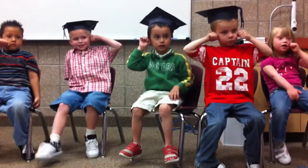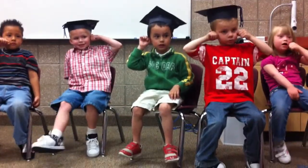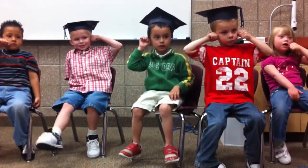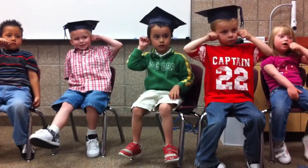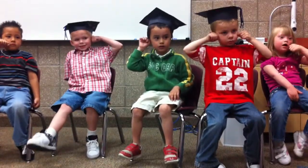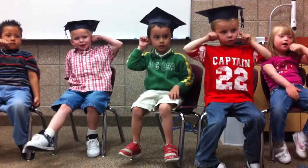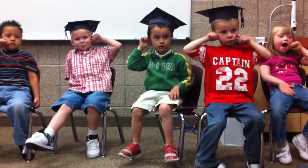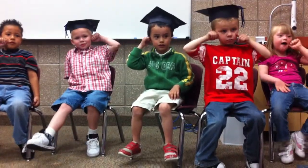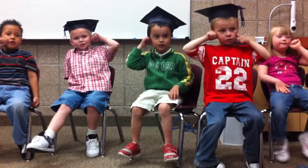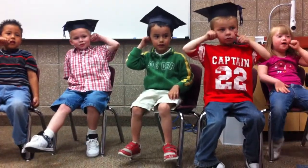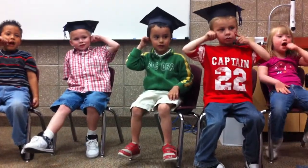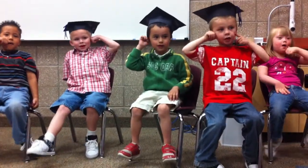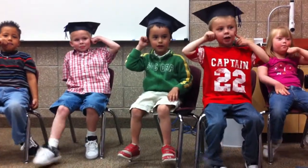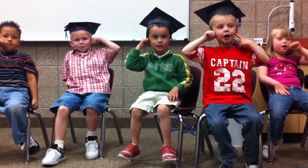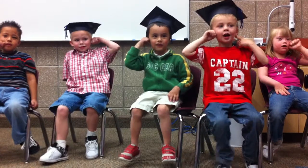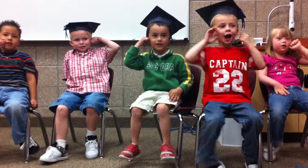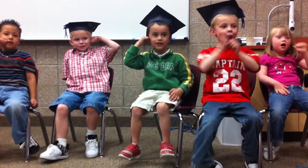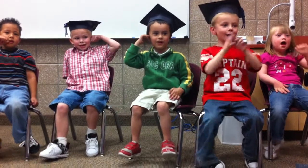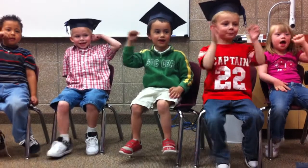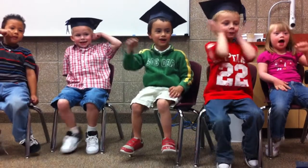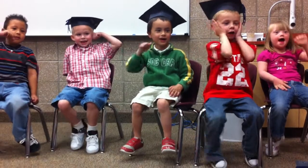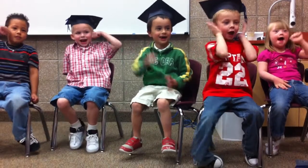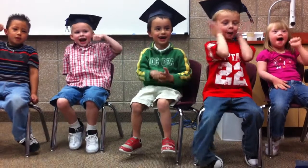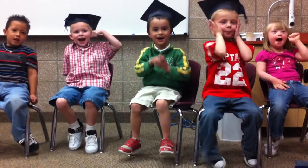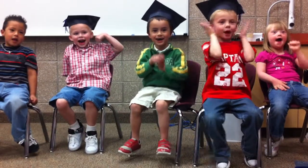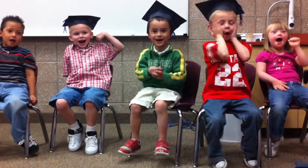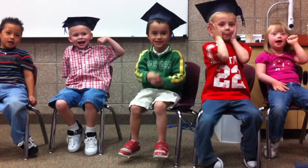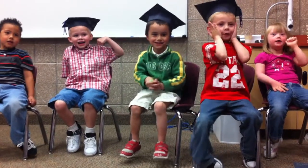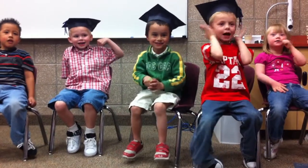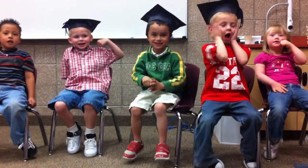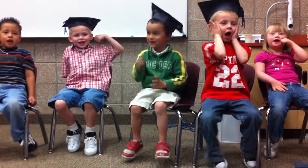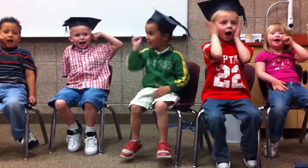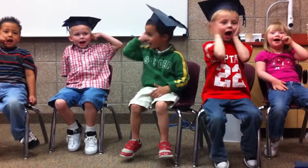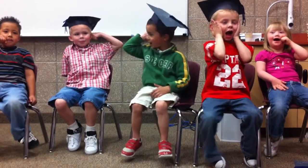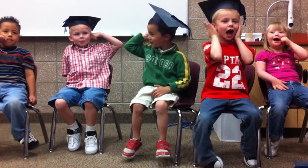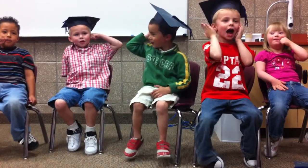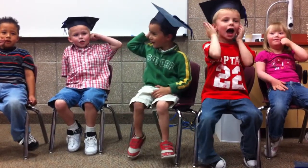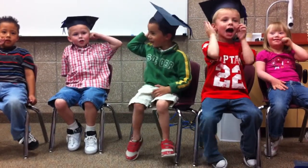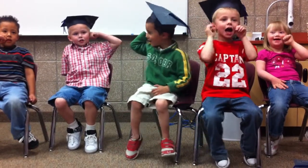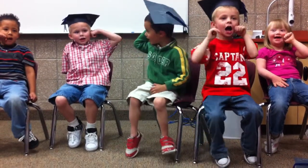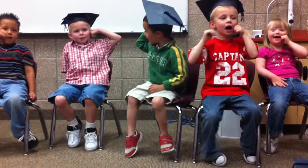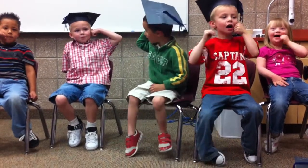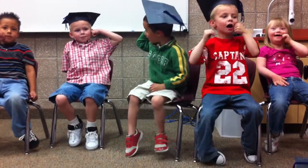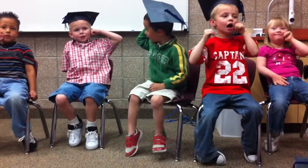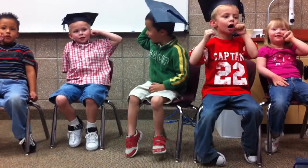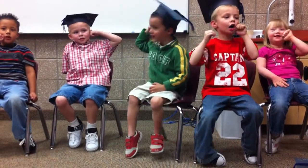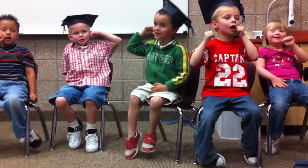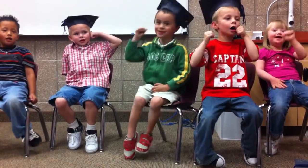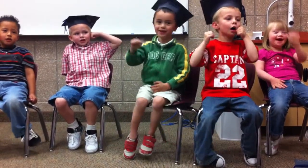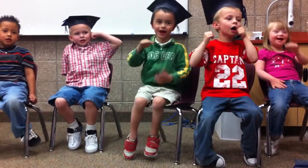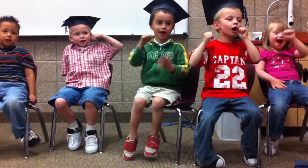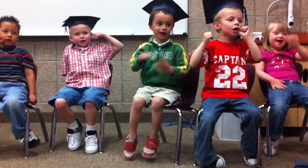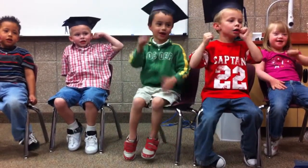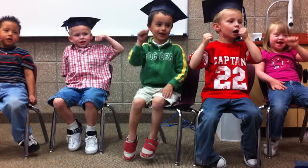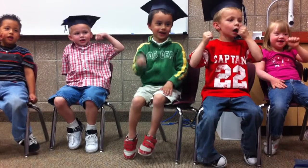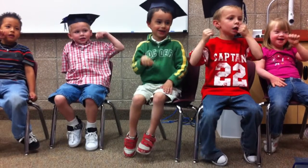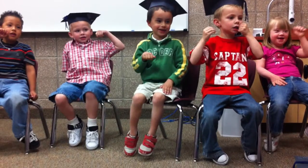Apple, apple, a-a-a. Apple, apple, a-a-a.